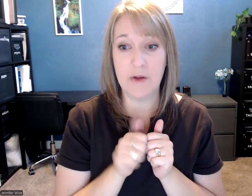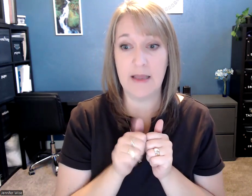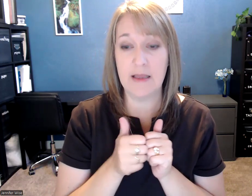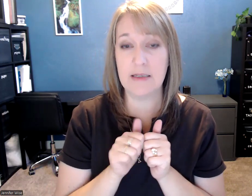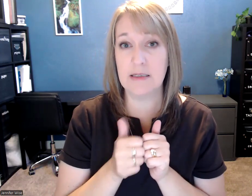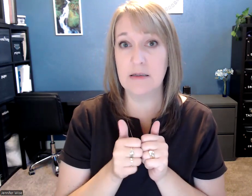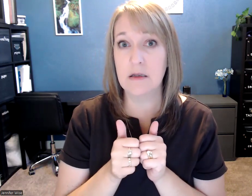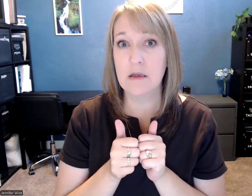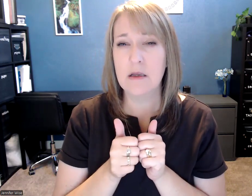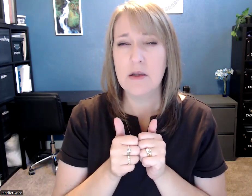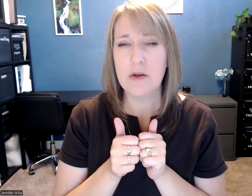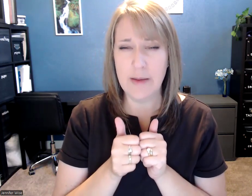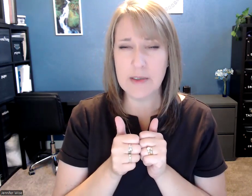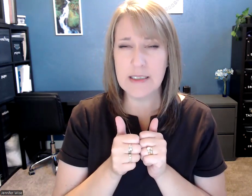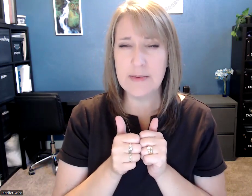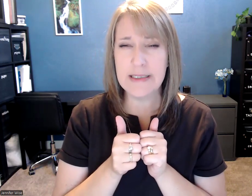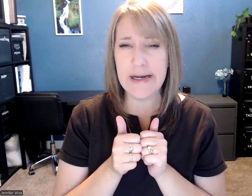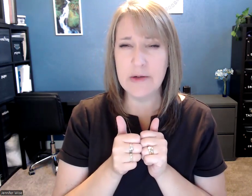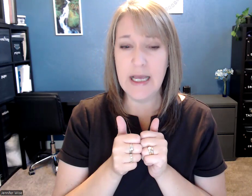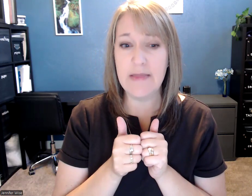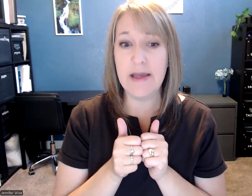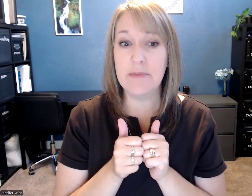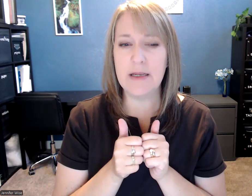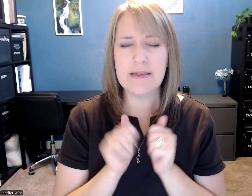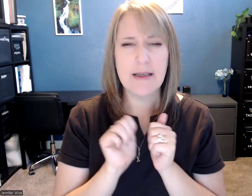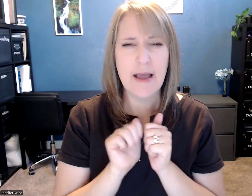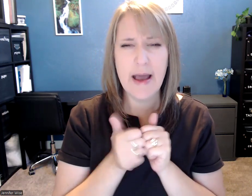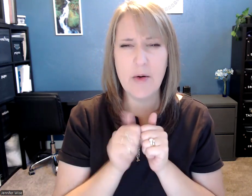like this. Your eyebrows need to be down, and then it means how.